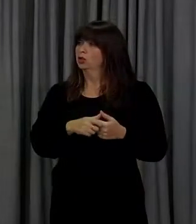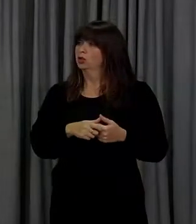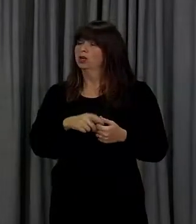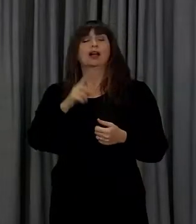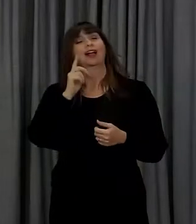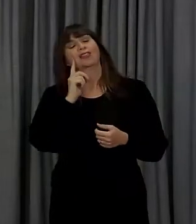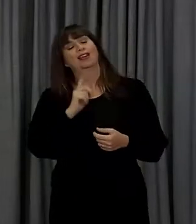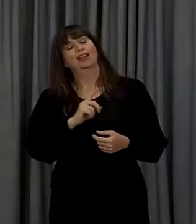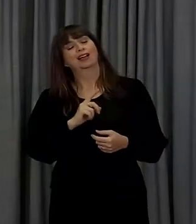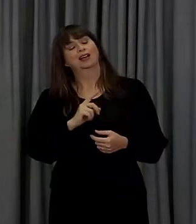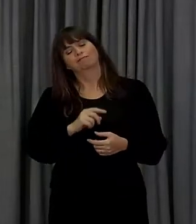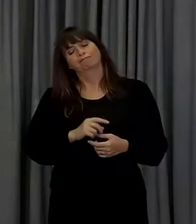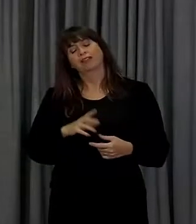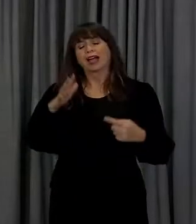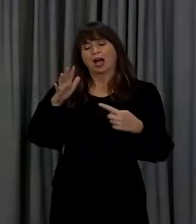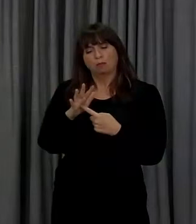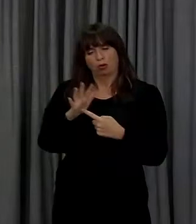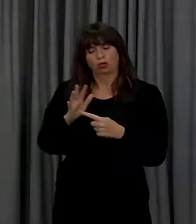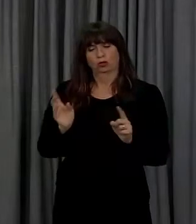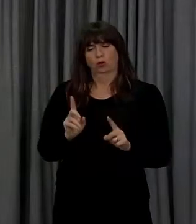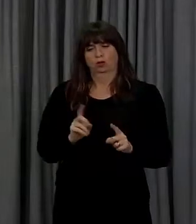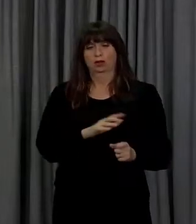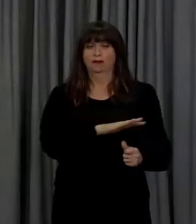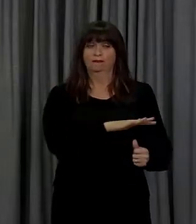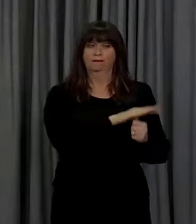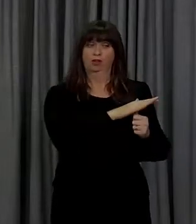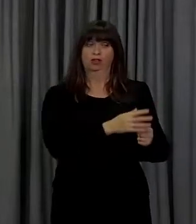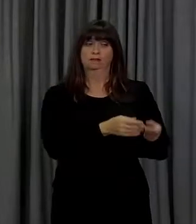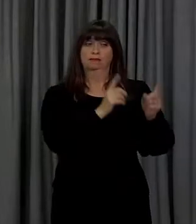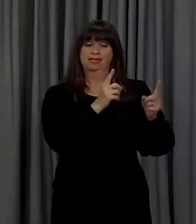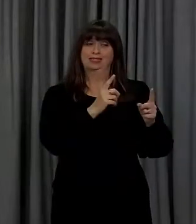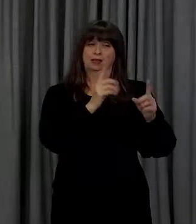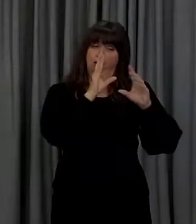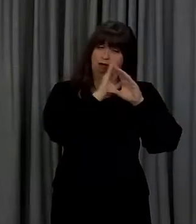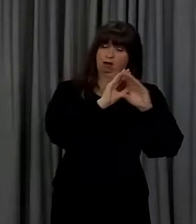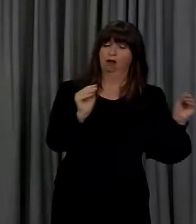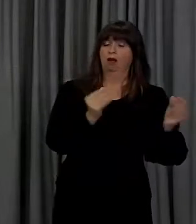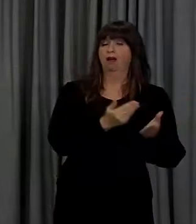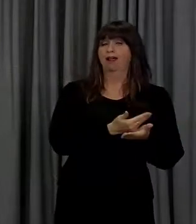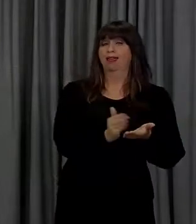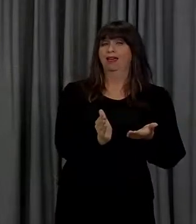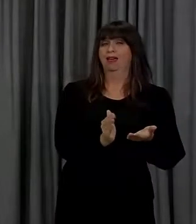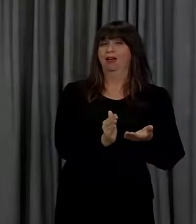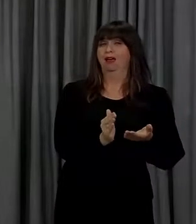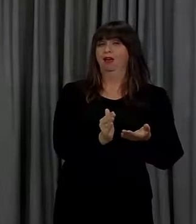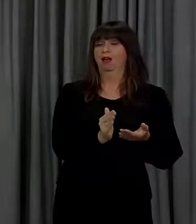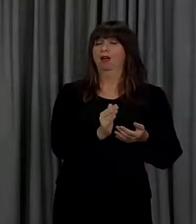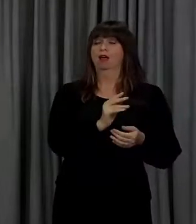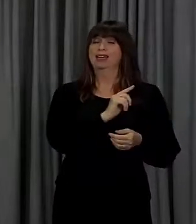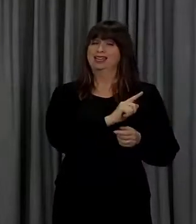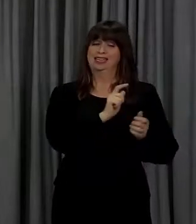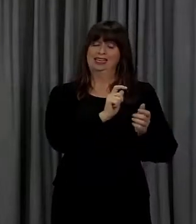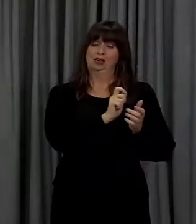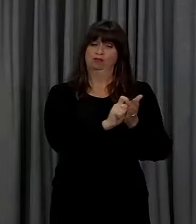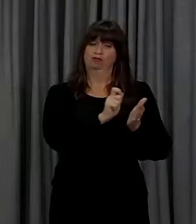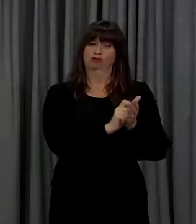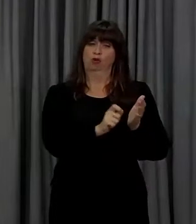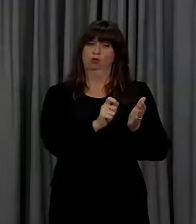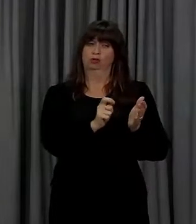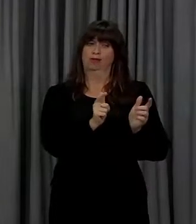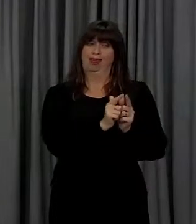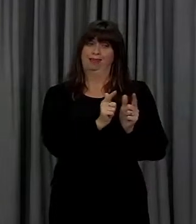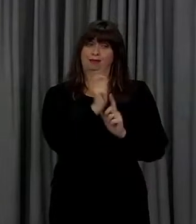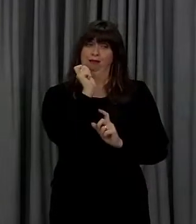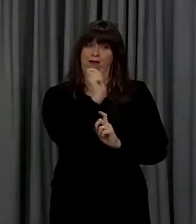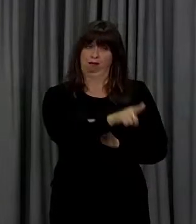what's important is that the First Minister made it clear that in a letter to them,